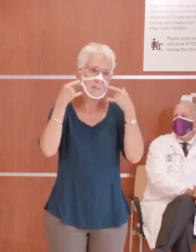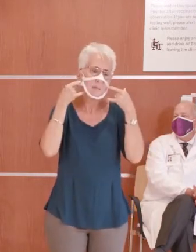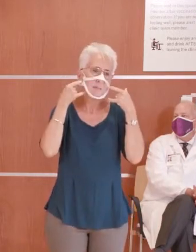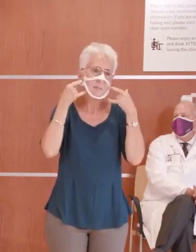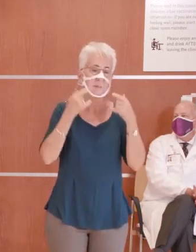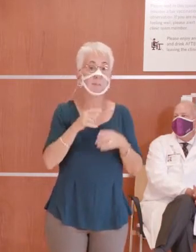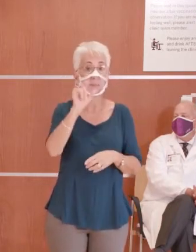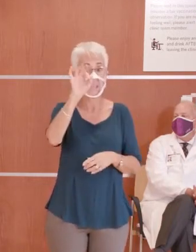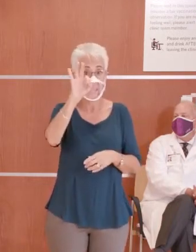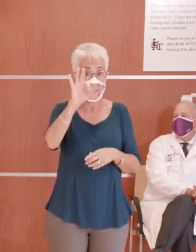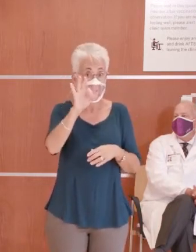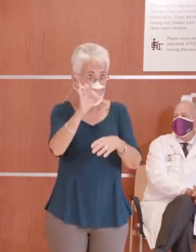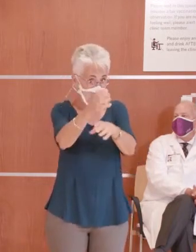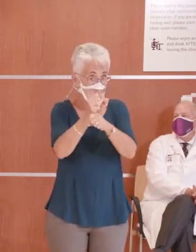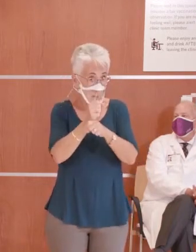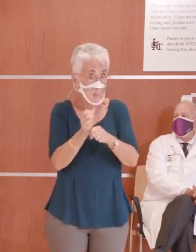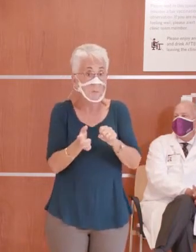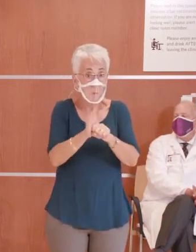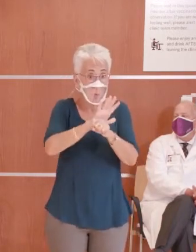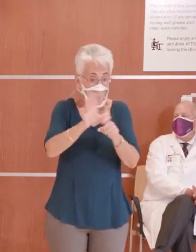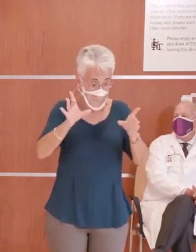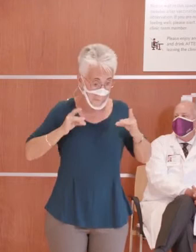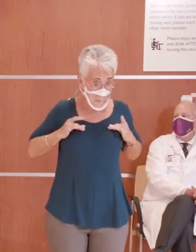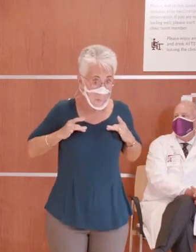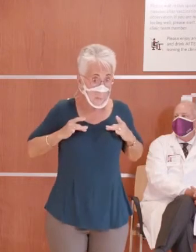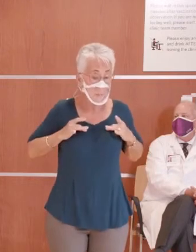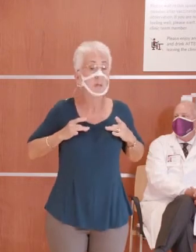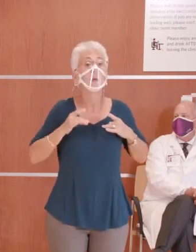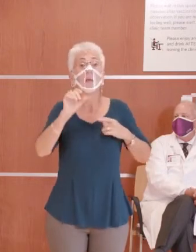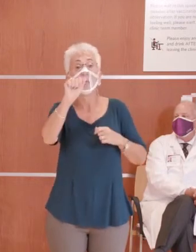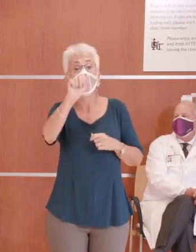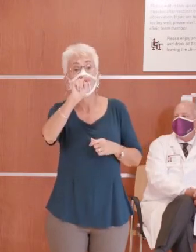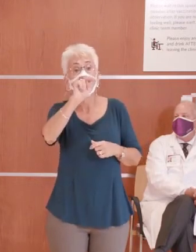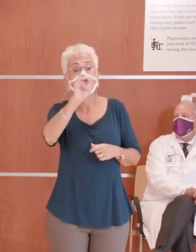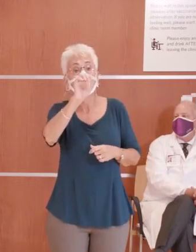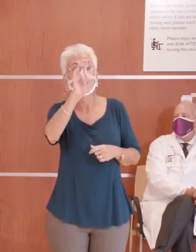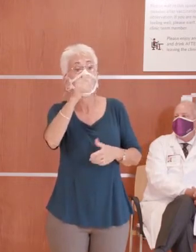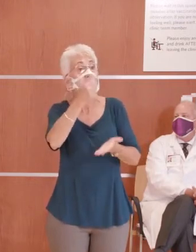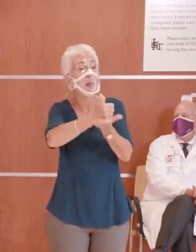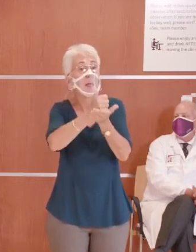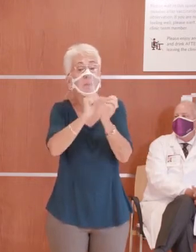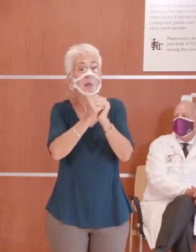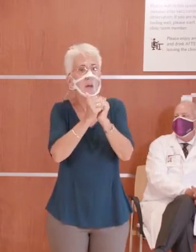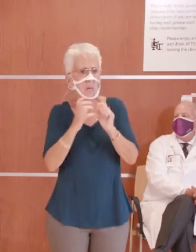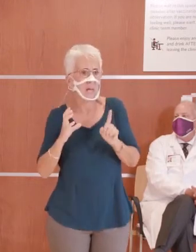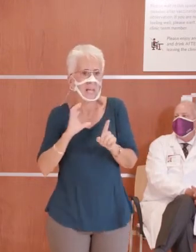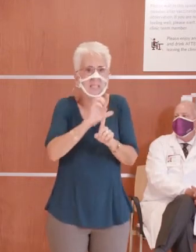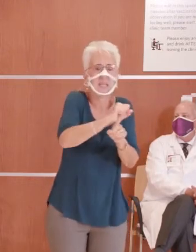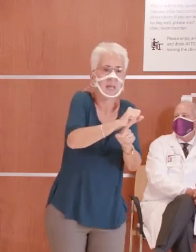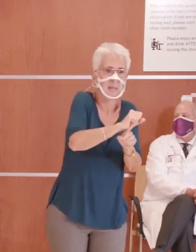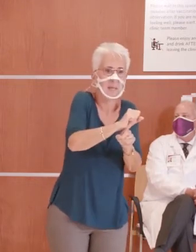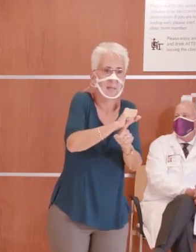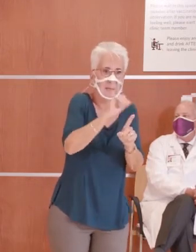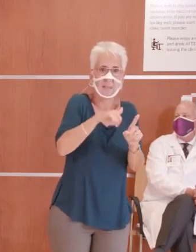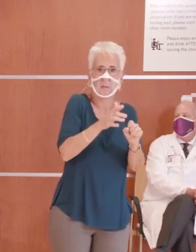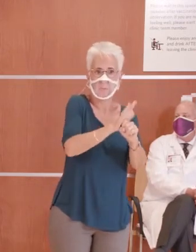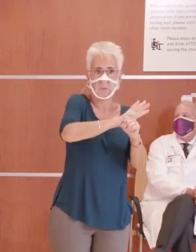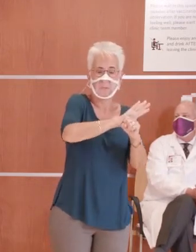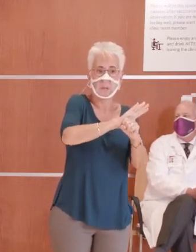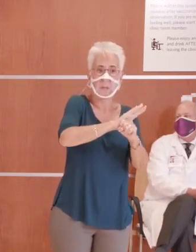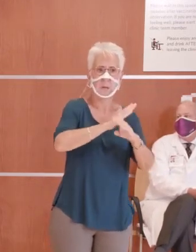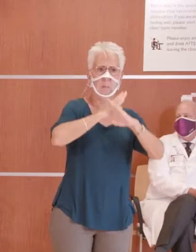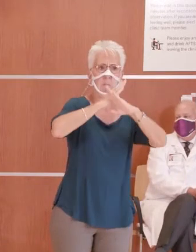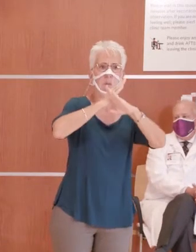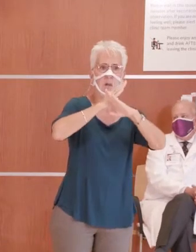you're infected with a virus, these antibodies help by attacking the virus, and it basically blocks that virus from entering